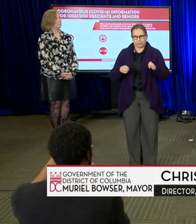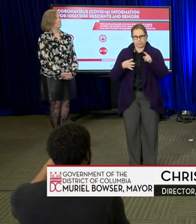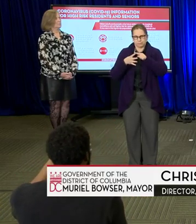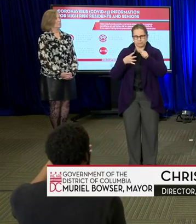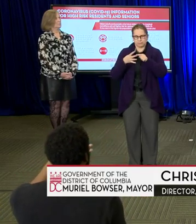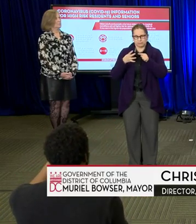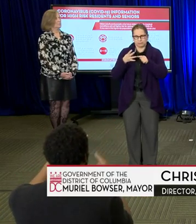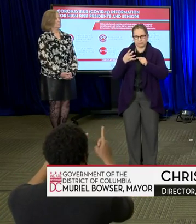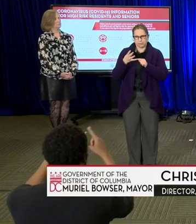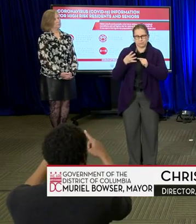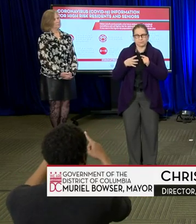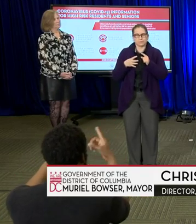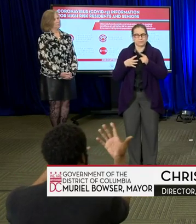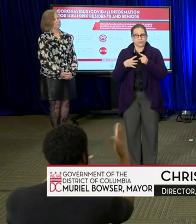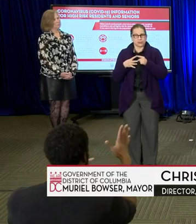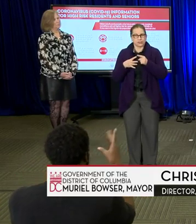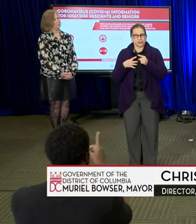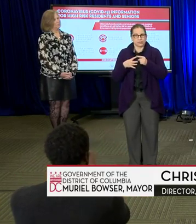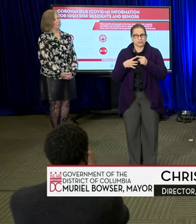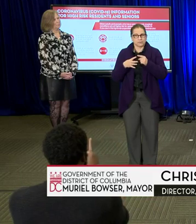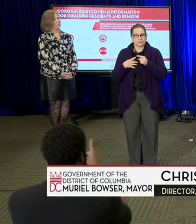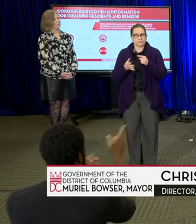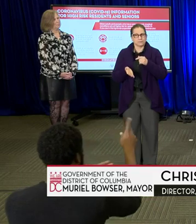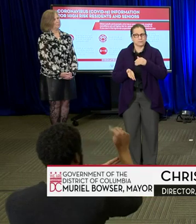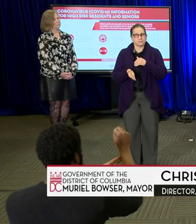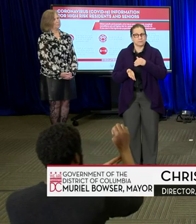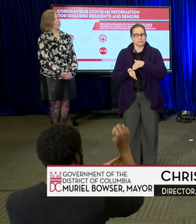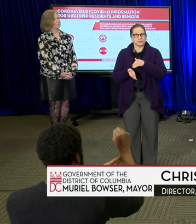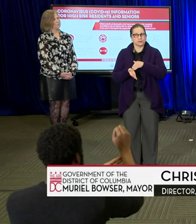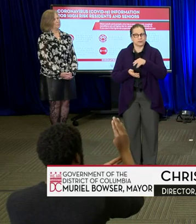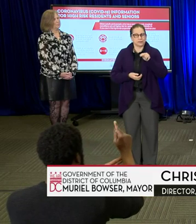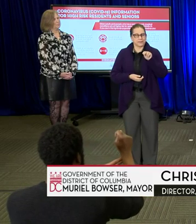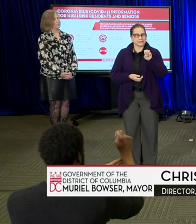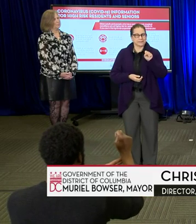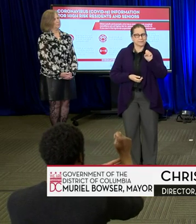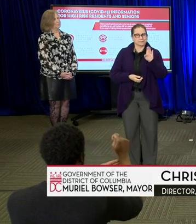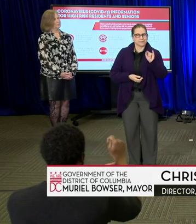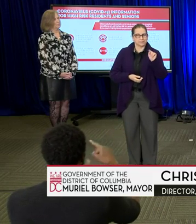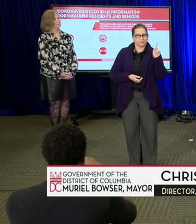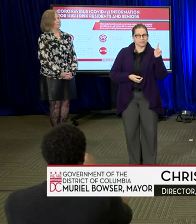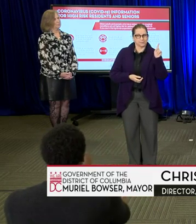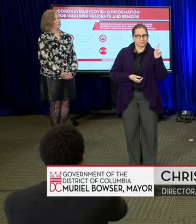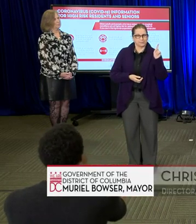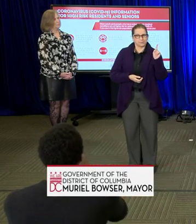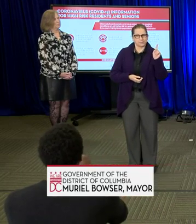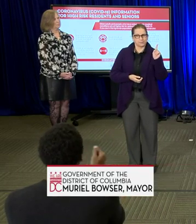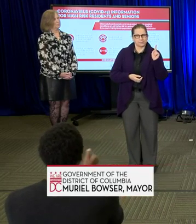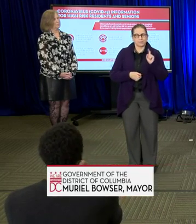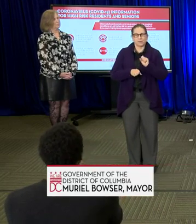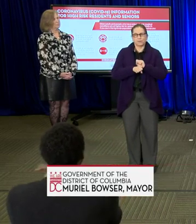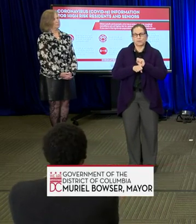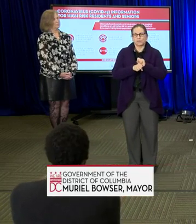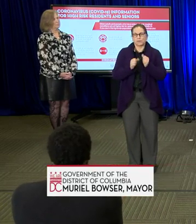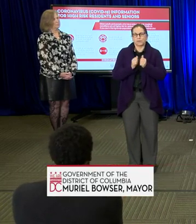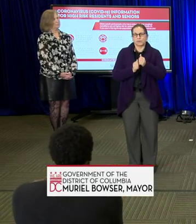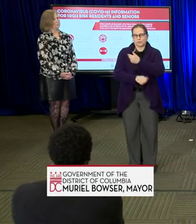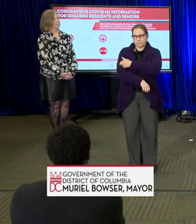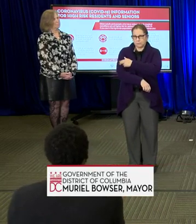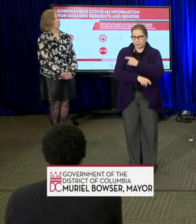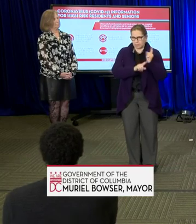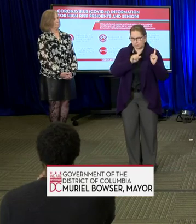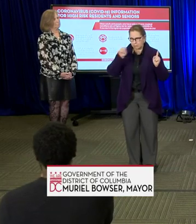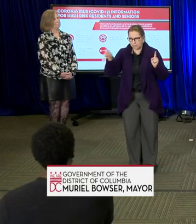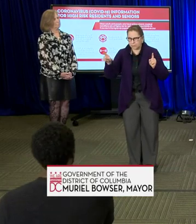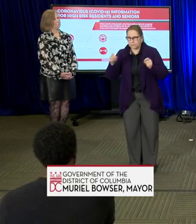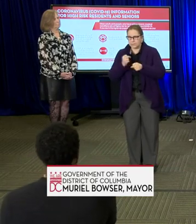by Dr. Nesbitt and her team at DC Health, is to work with hospitals to begin to shed load by